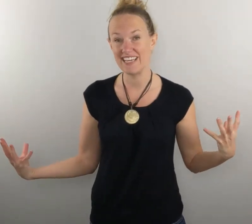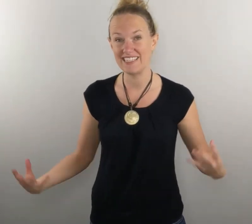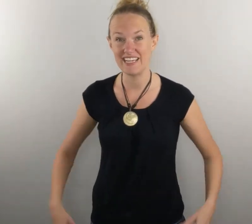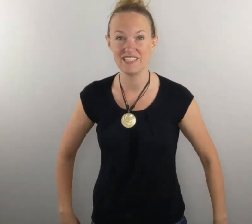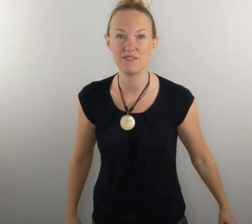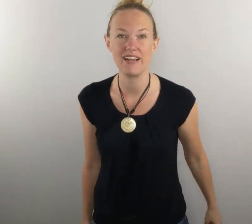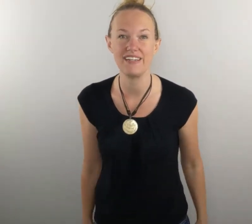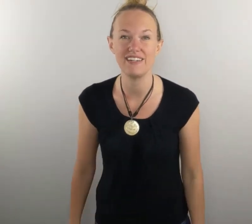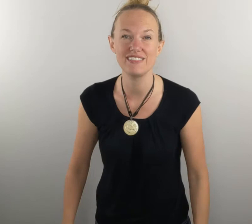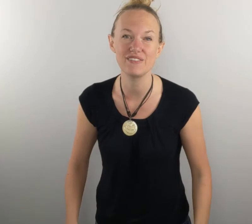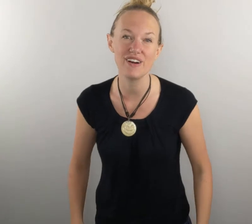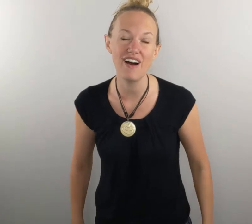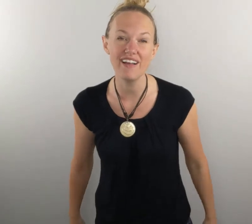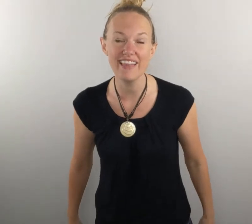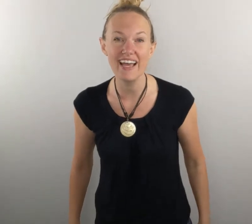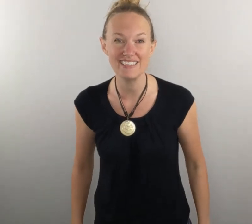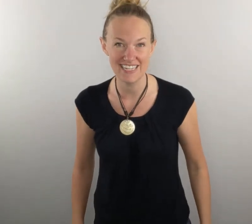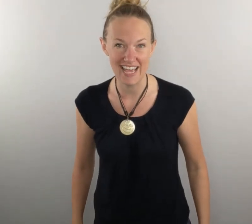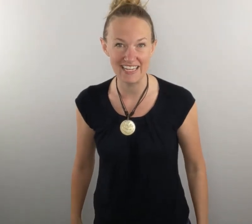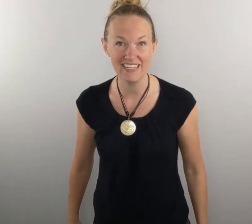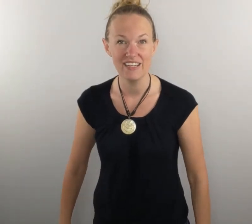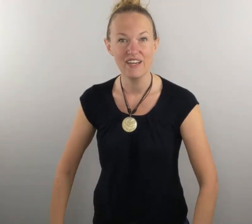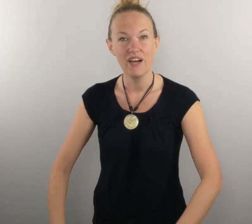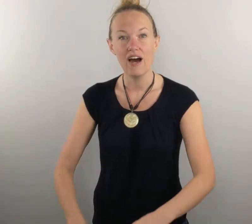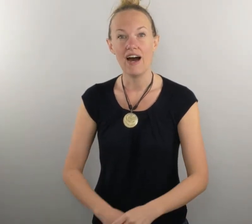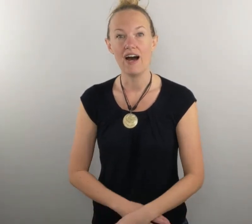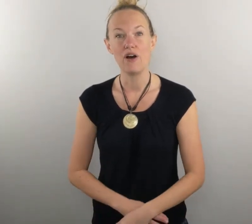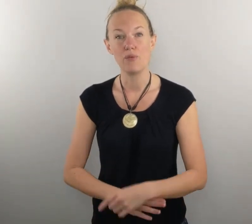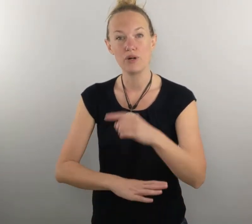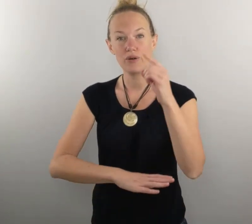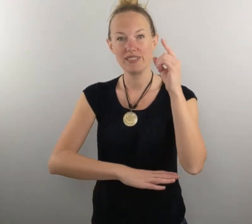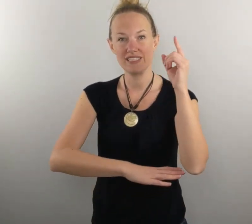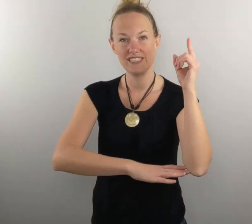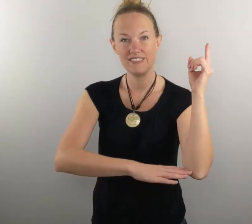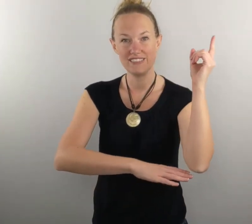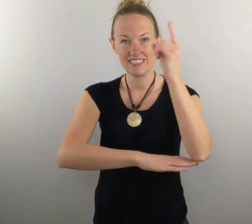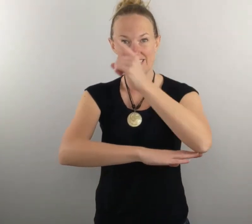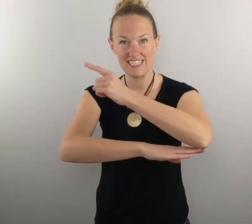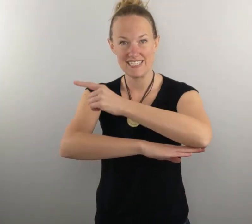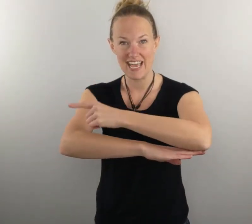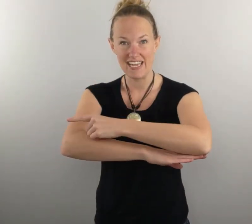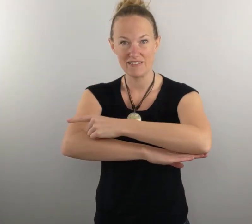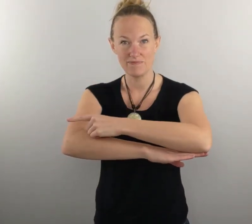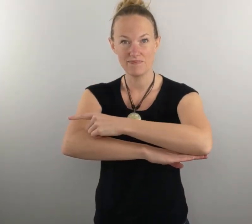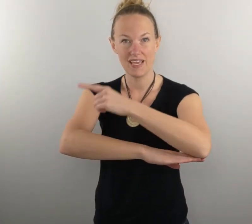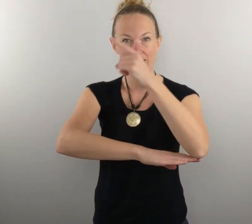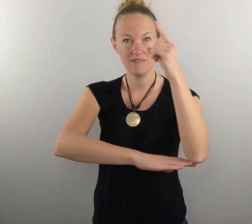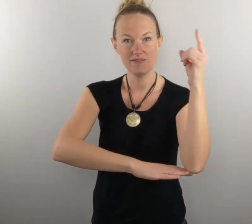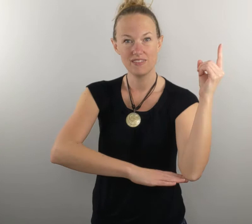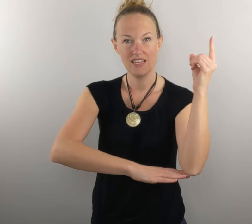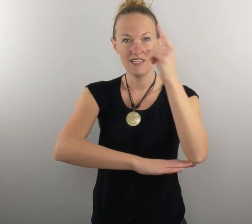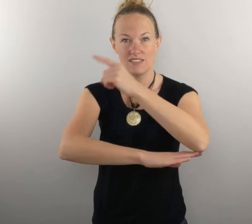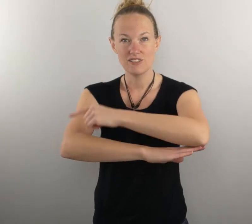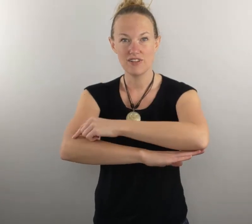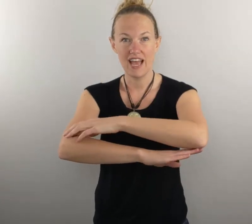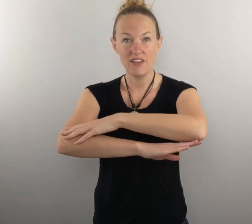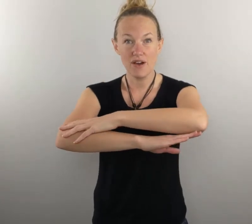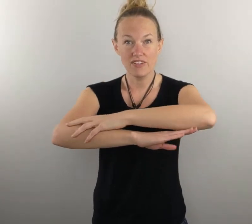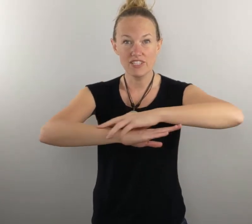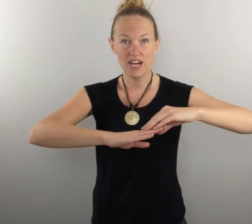death surrendered. So for on that day, we're going to do just day, okay? So for that, you have your